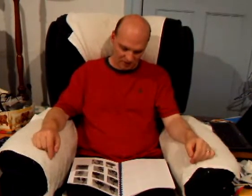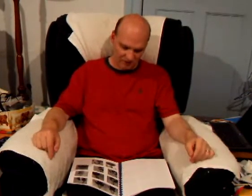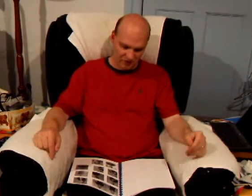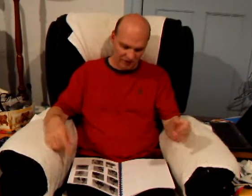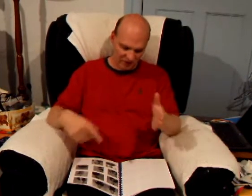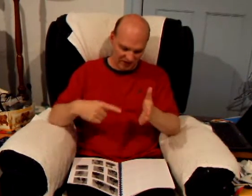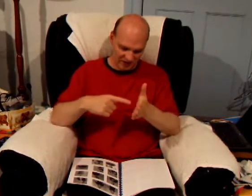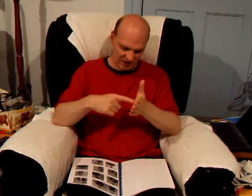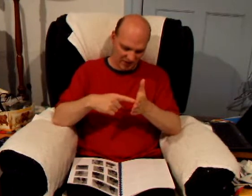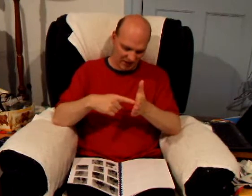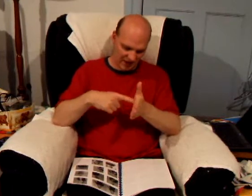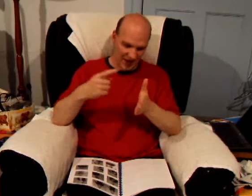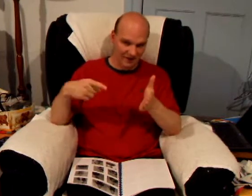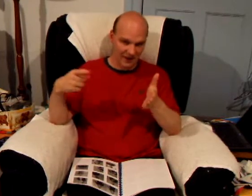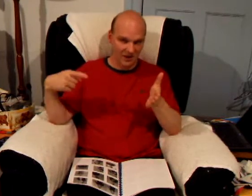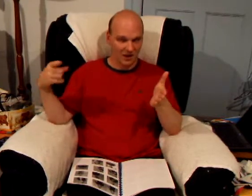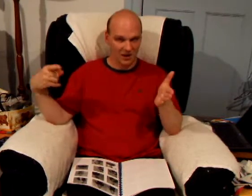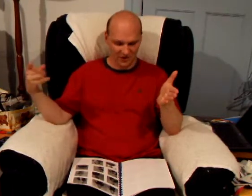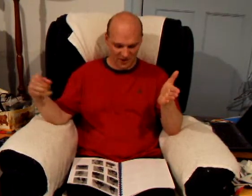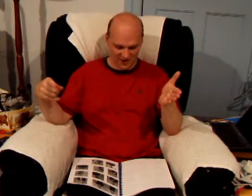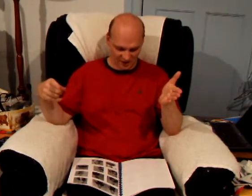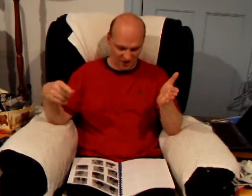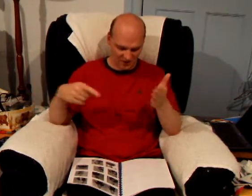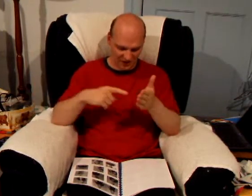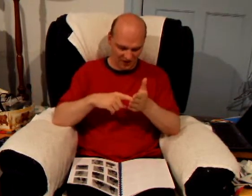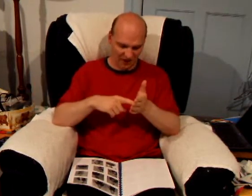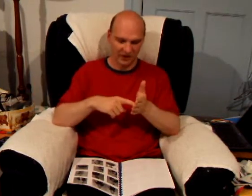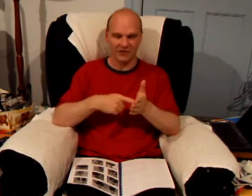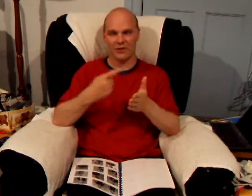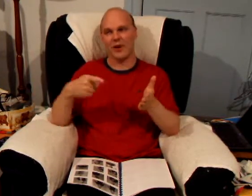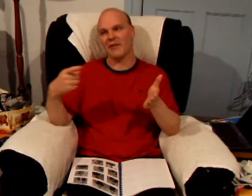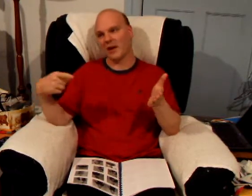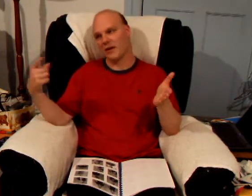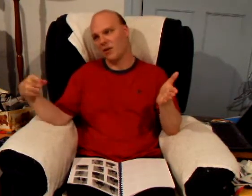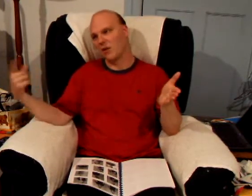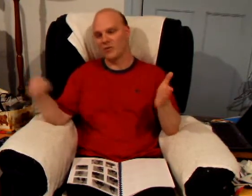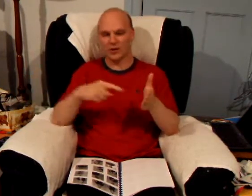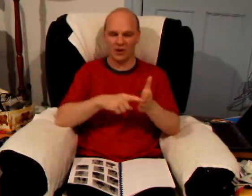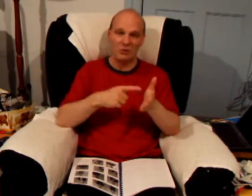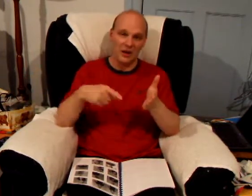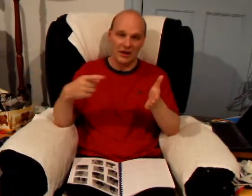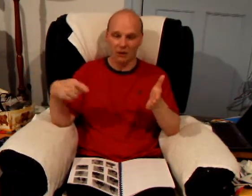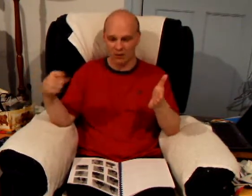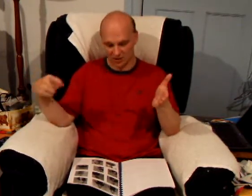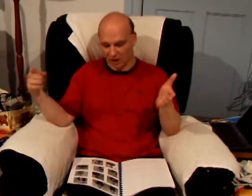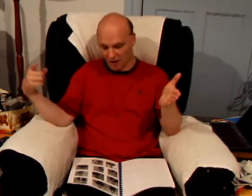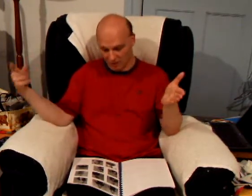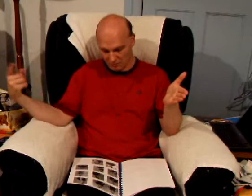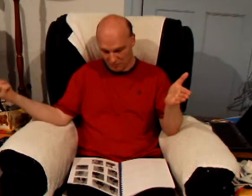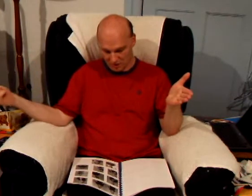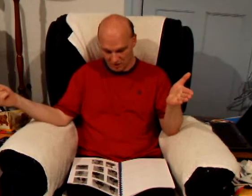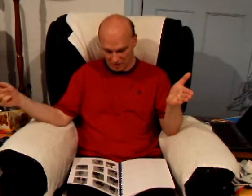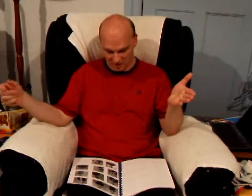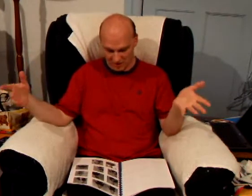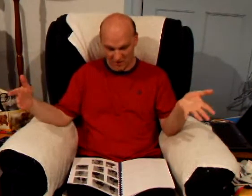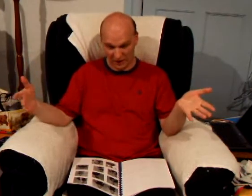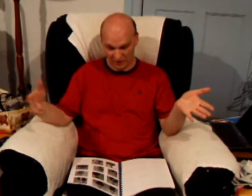Didn't really fully understand this one. Ever. I think it actually means like forever, or for a really long time, I suspect.